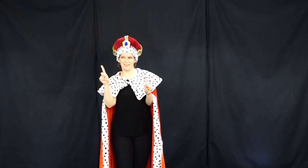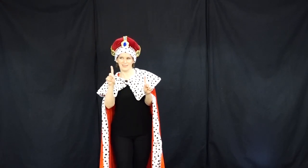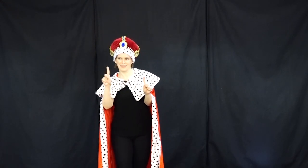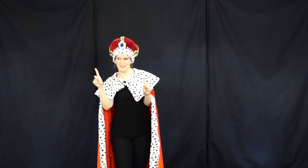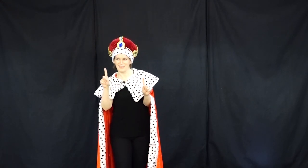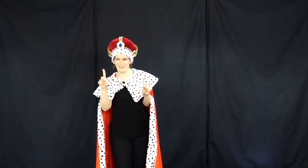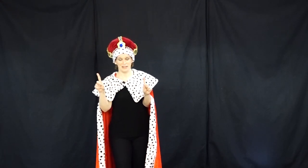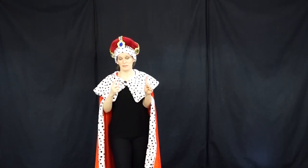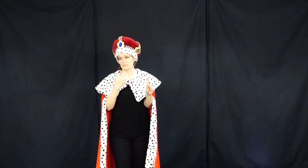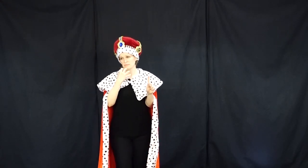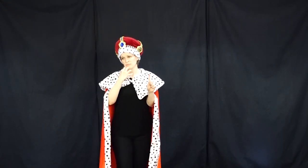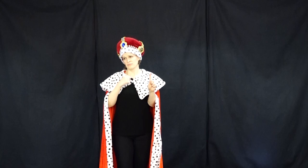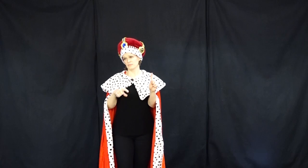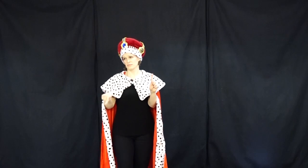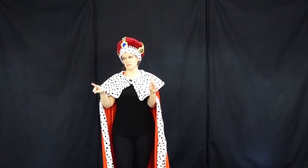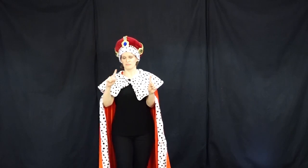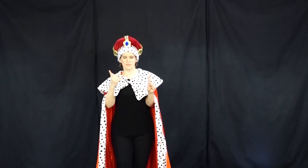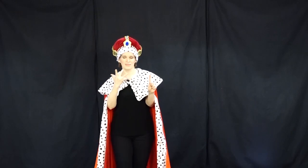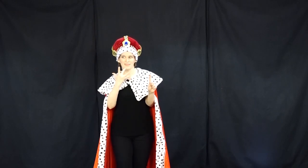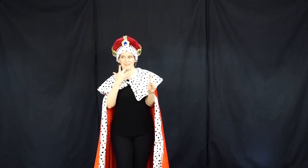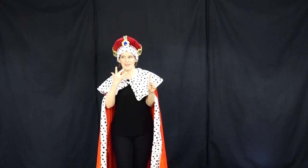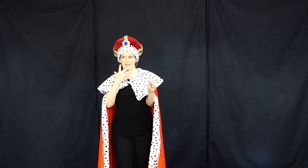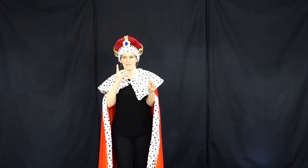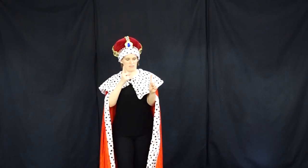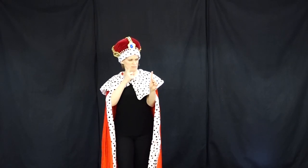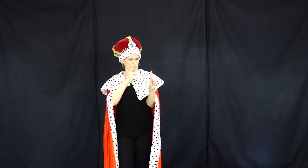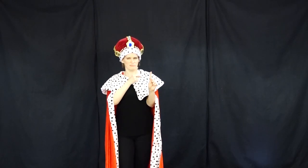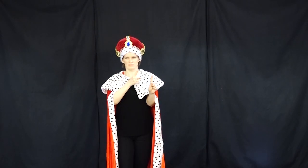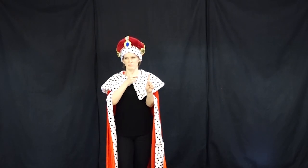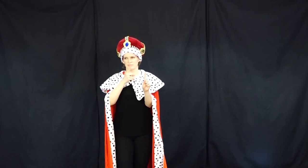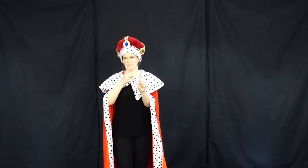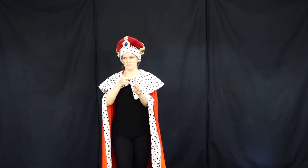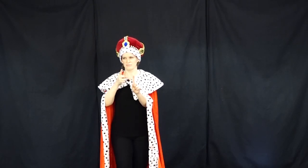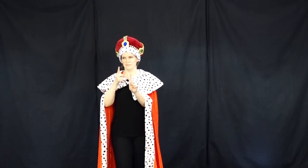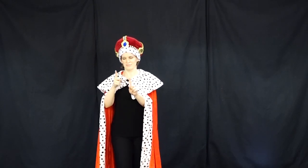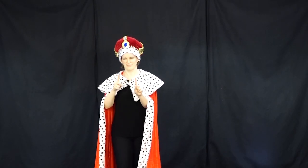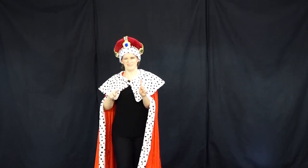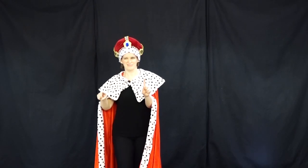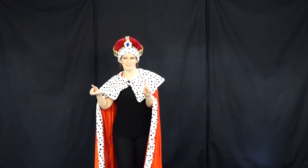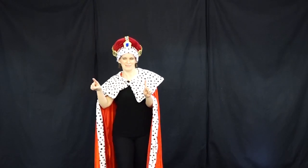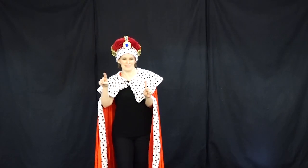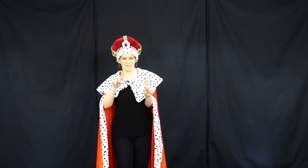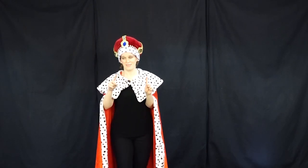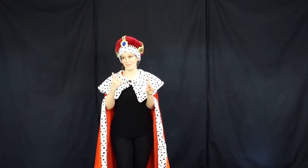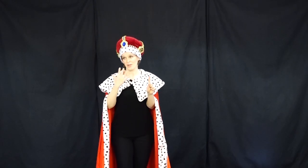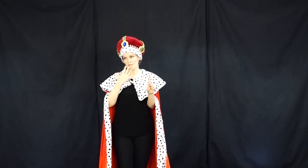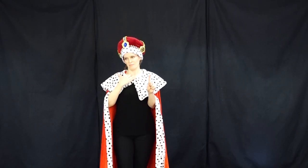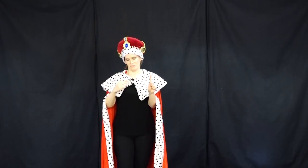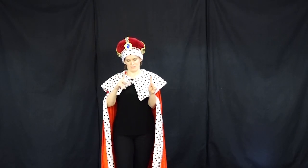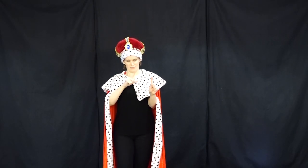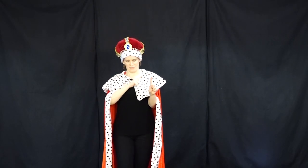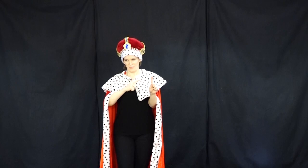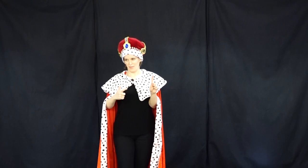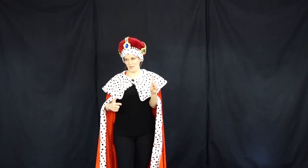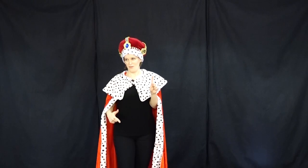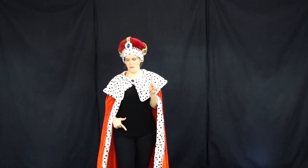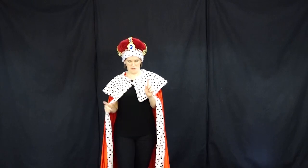subject. 'Cause you're my favorite subject, my sweet, submissive